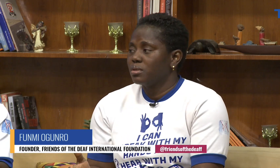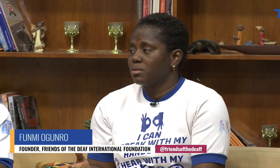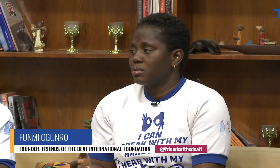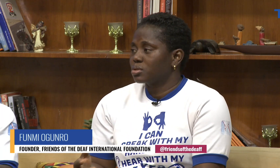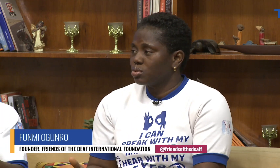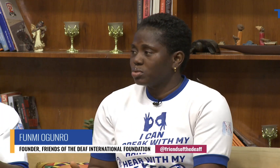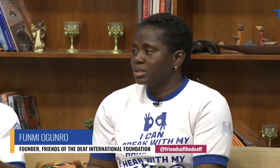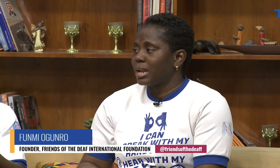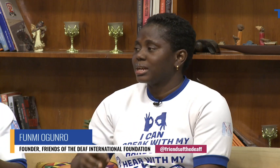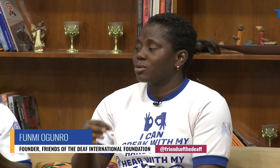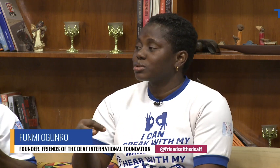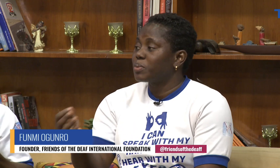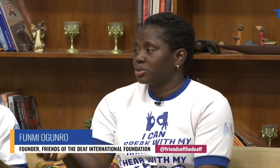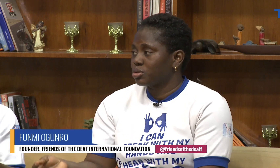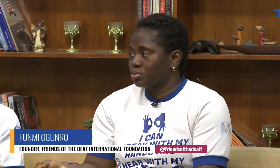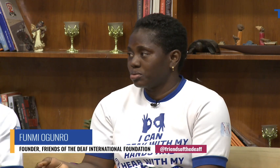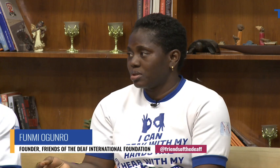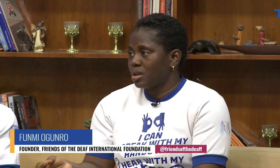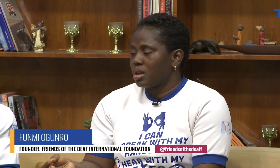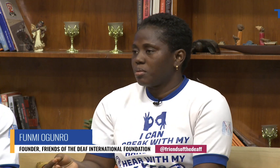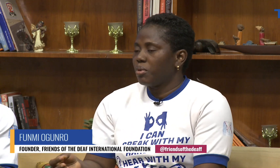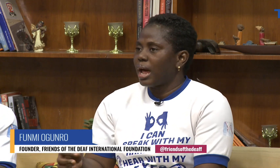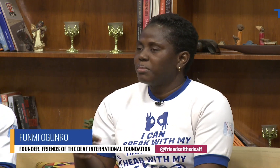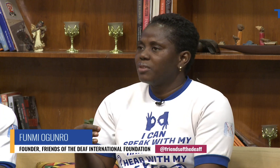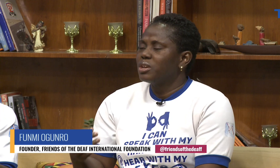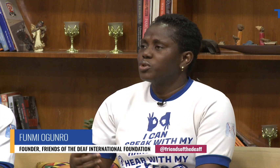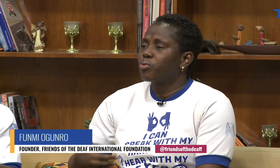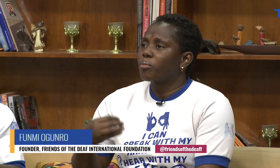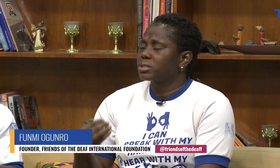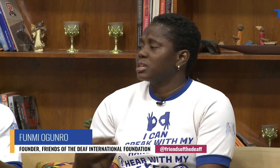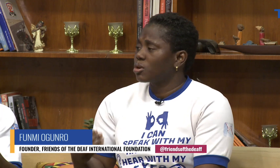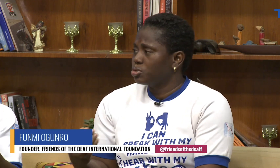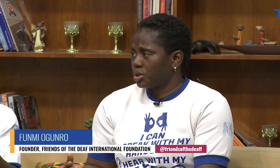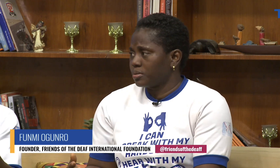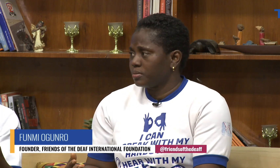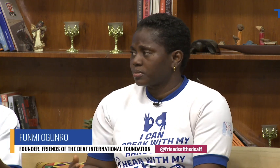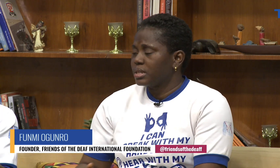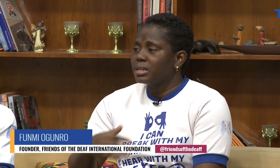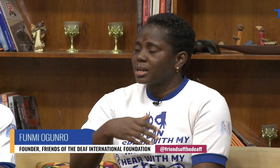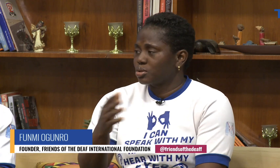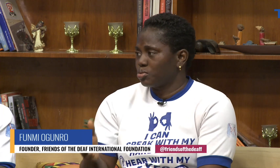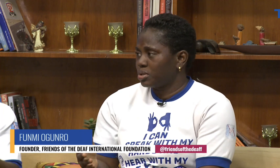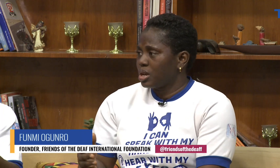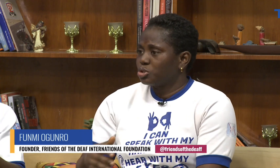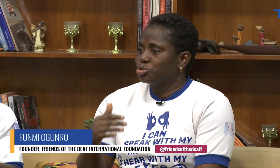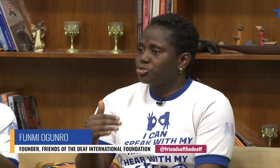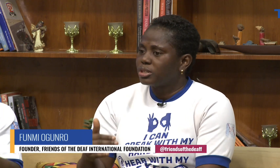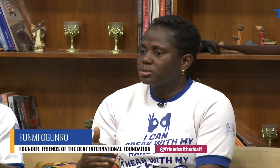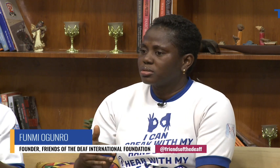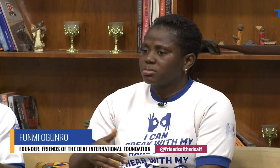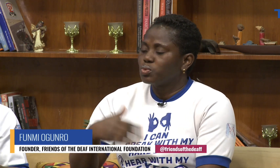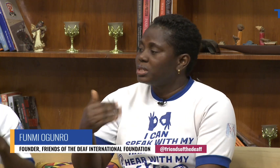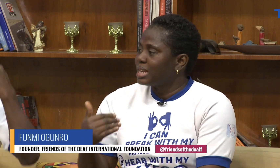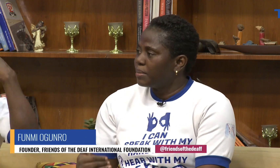few schools that are called special schools. But I believe if we promote inclusion in our schools,